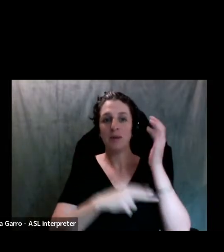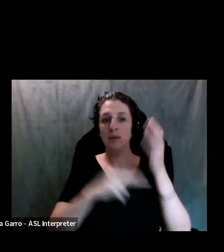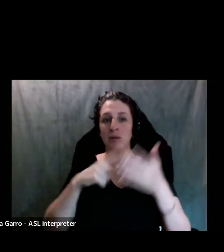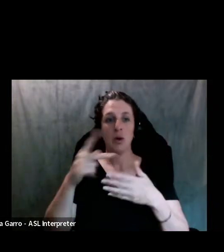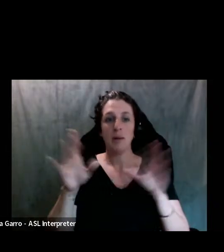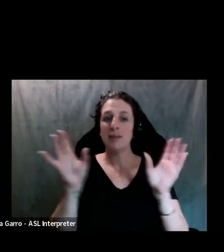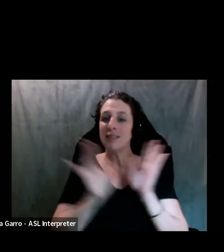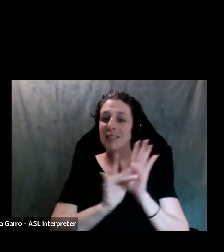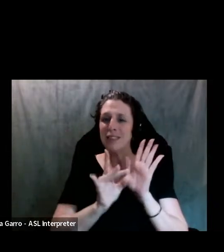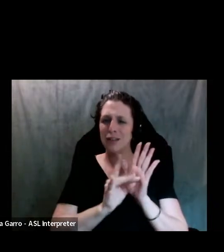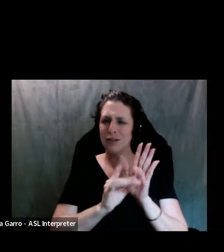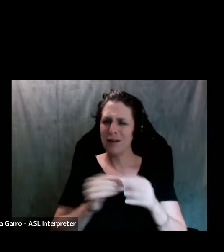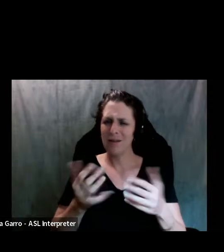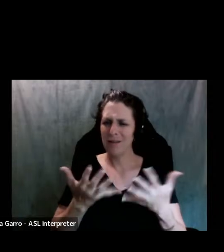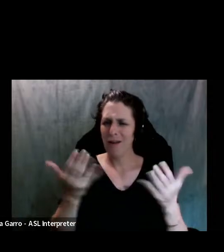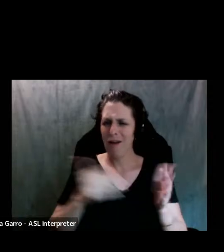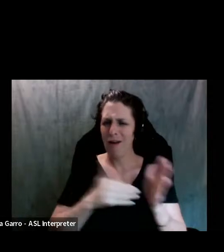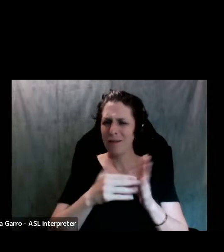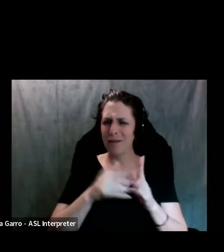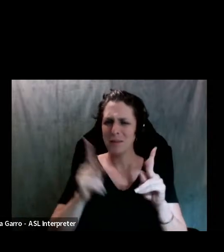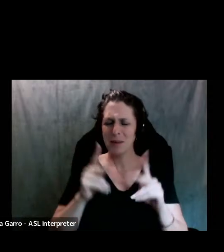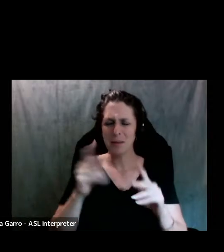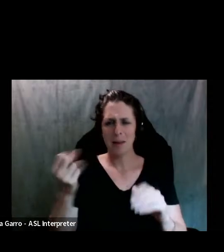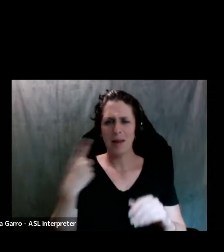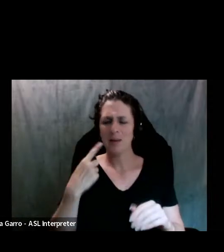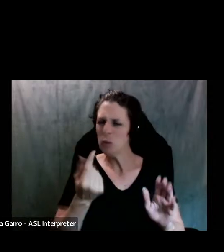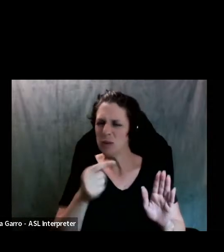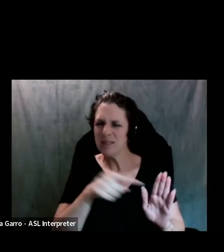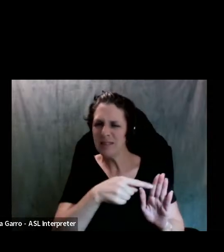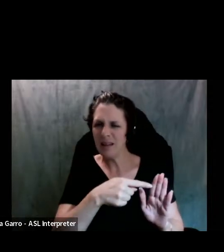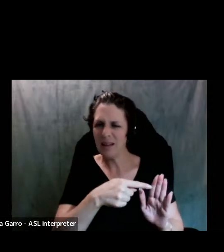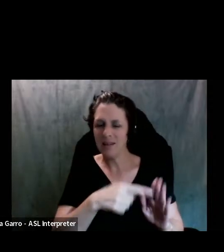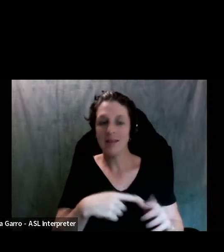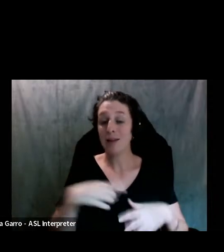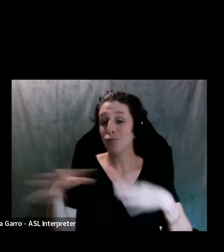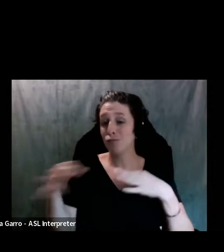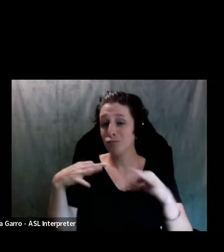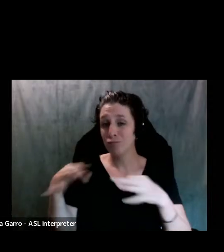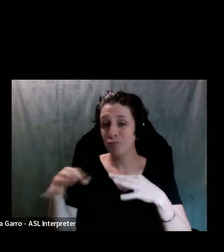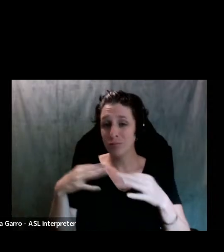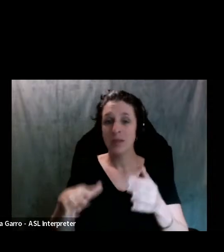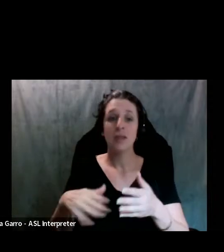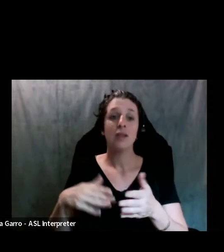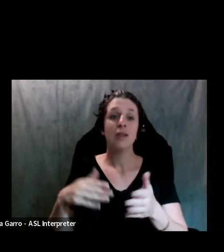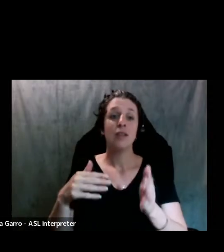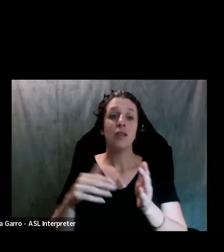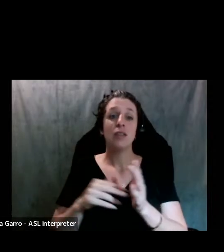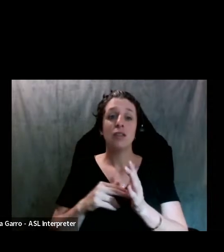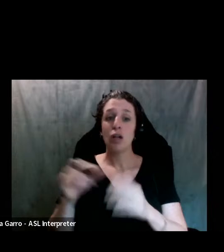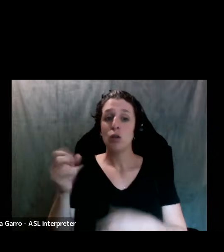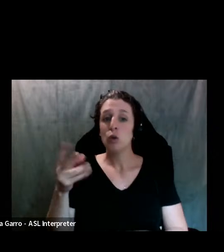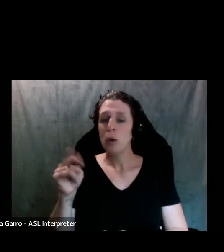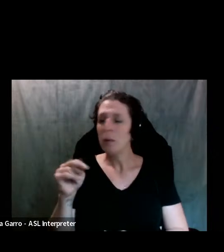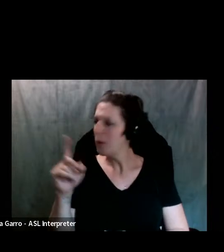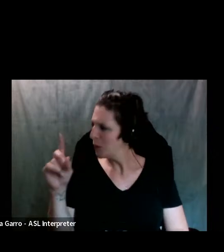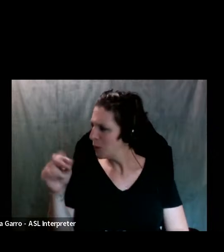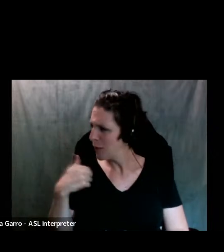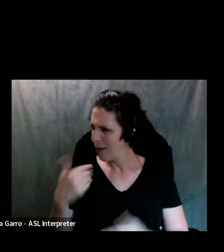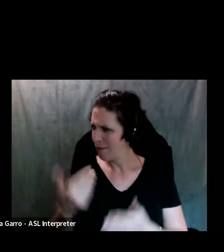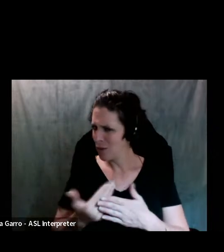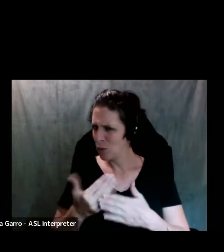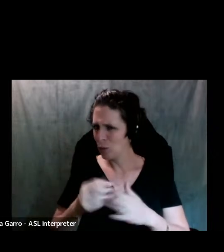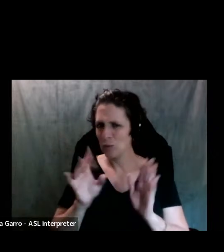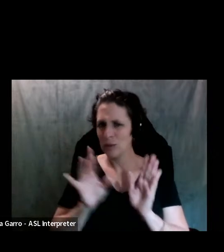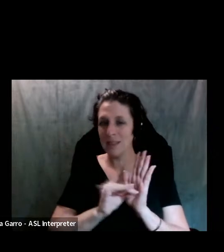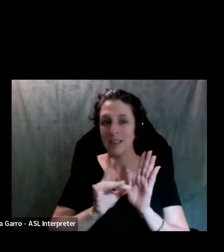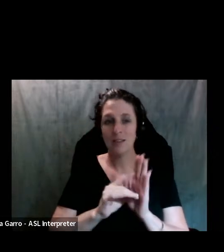times folks ask me, "Hey, what's that?" And I explain it, and I said, "Dr. Showman, the stickers. Do we have any new stickers? You know?" But the next sticker